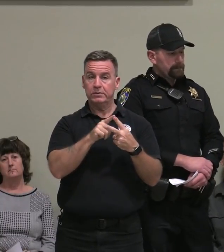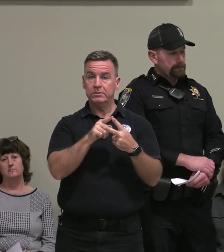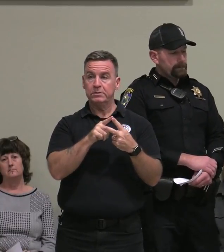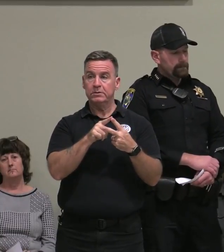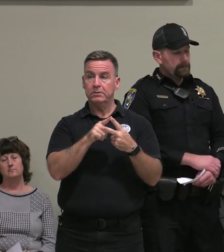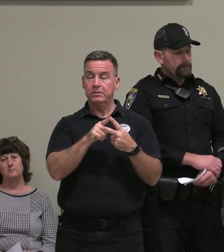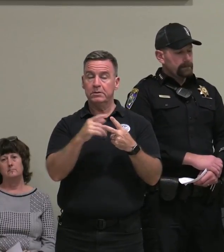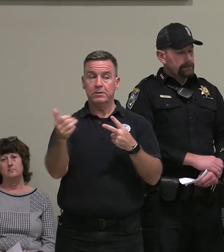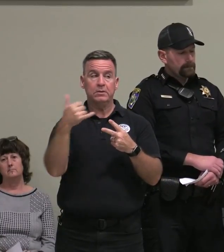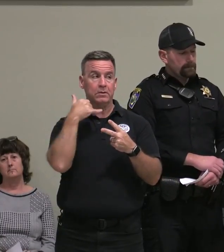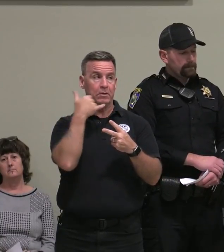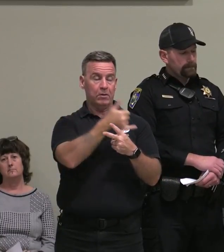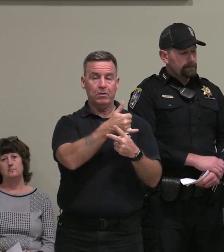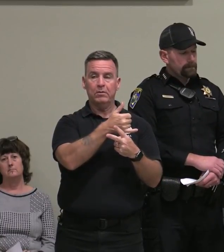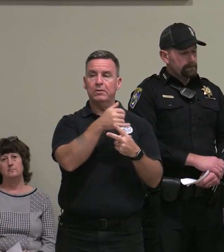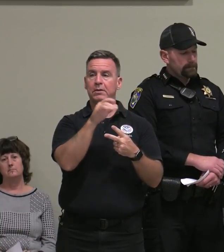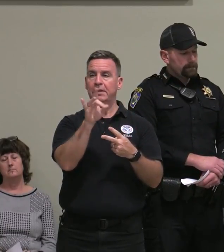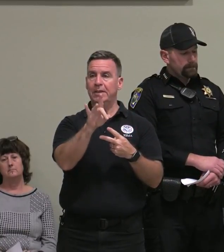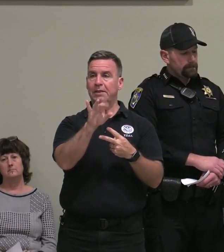you can call